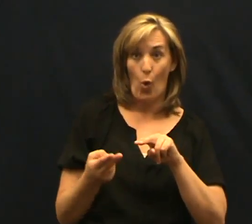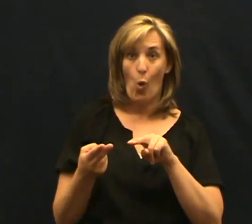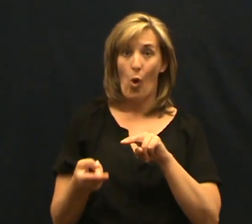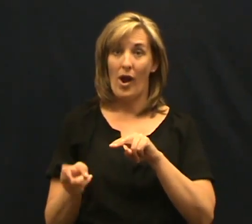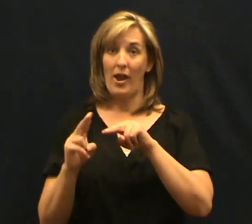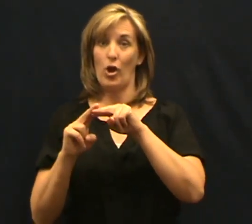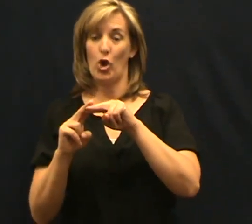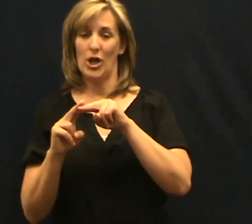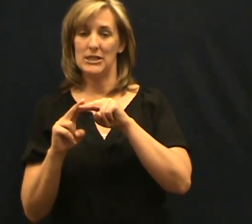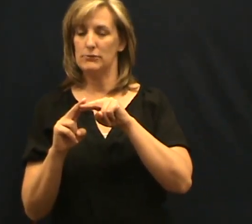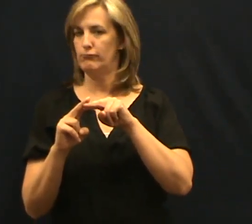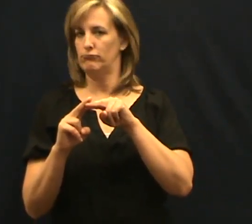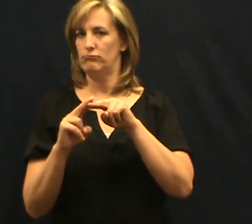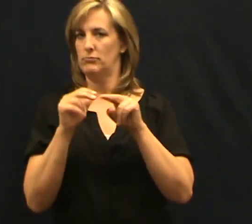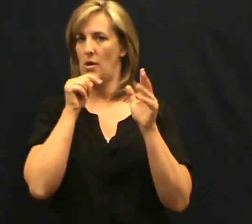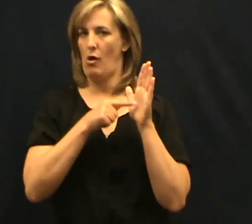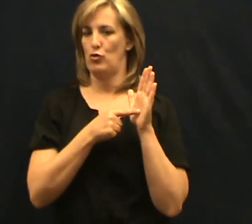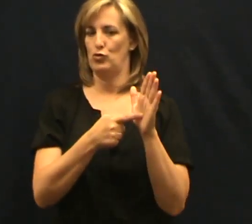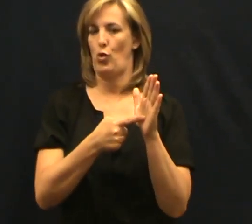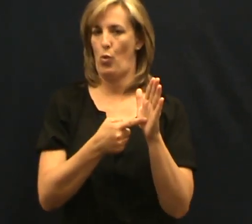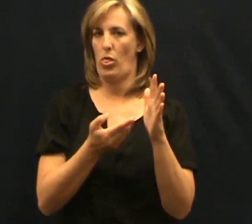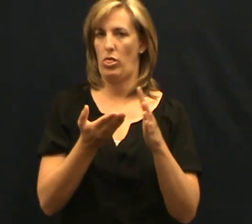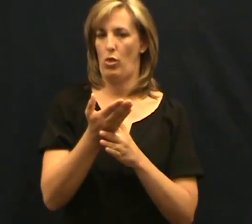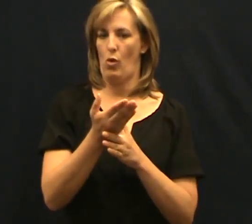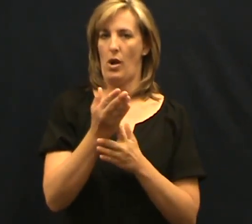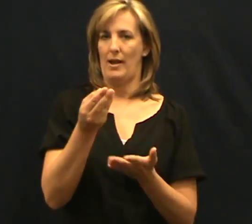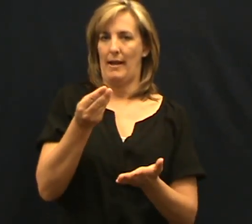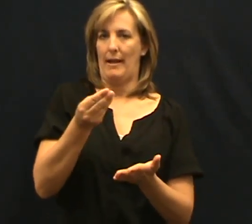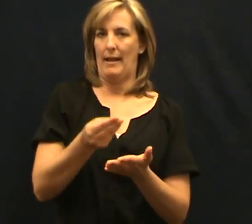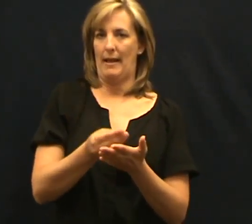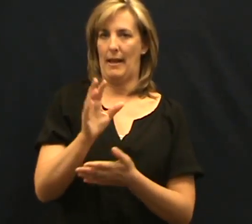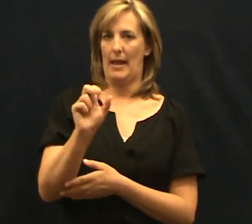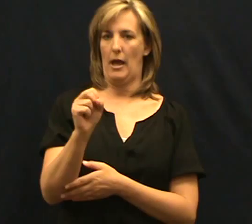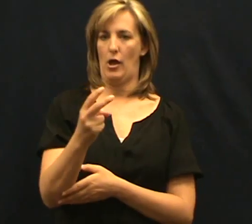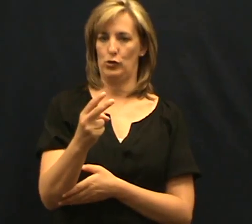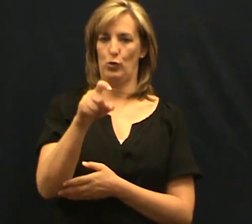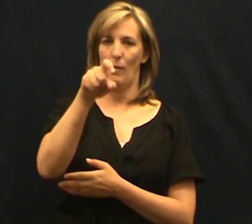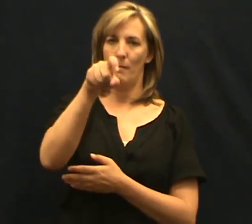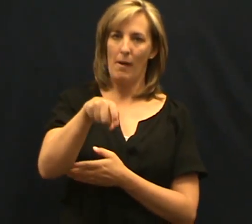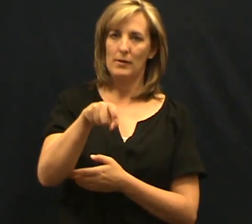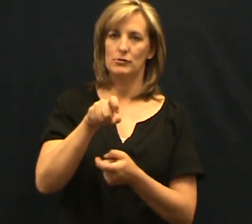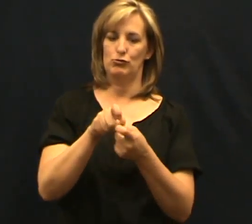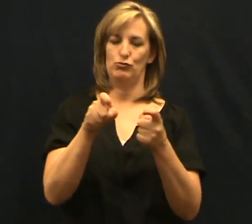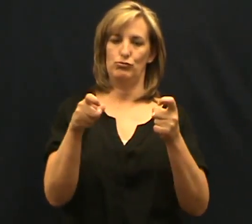been reflected through a cash transaction, we have to make an adjustment to that account